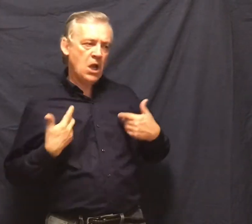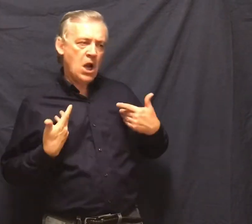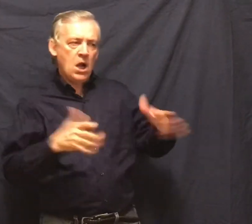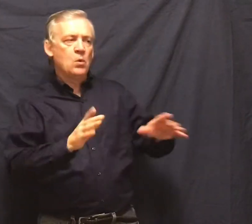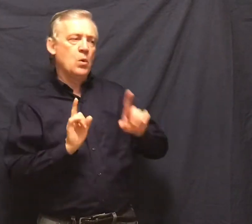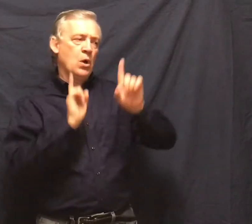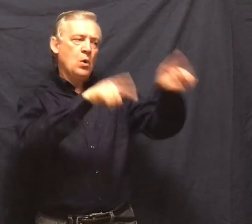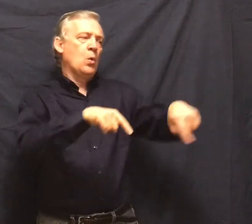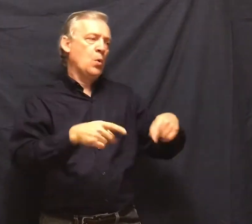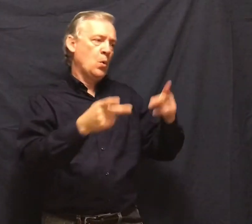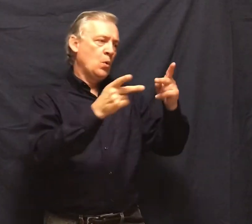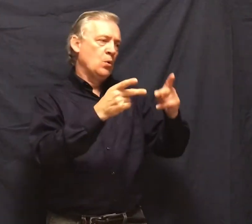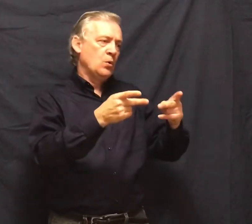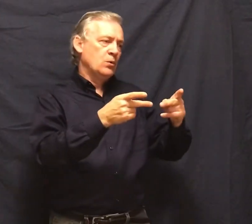that.